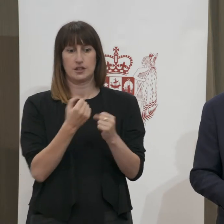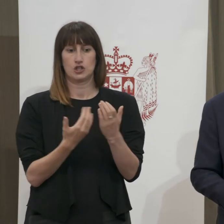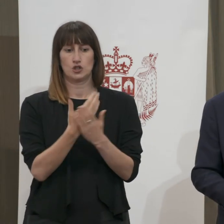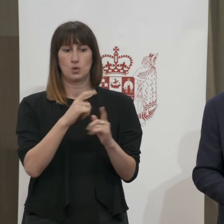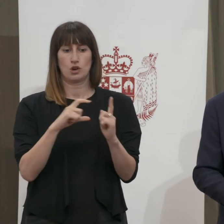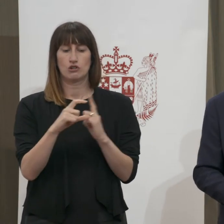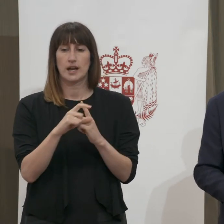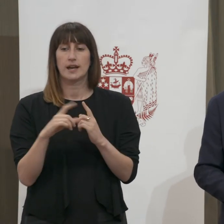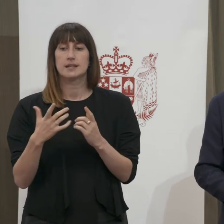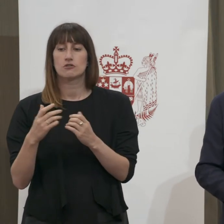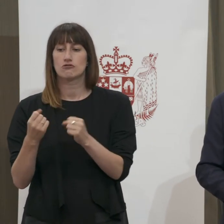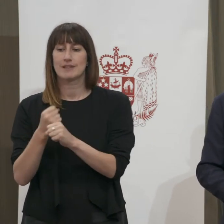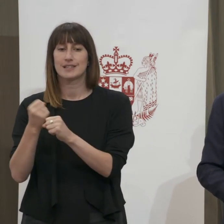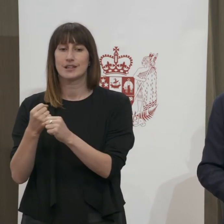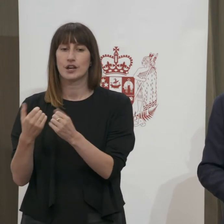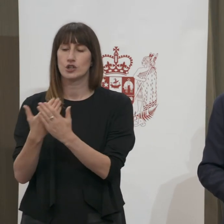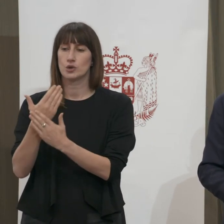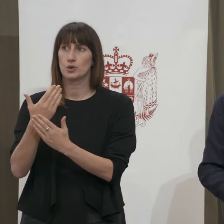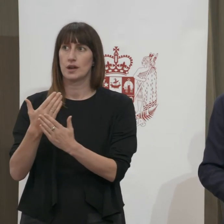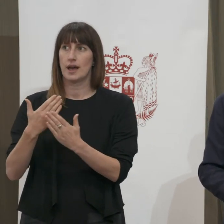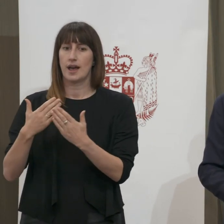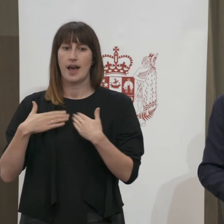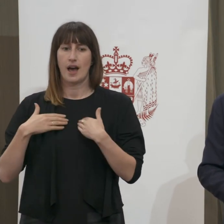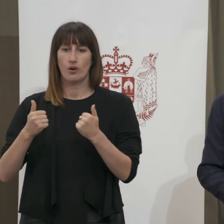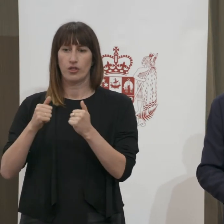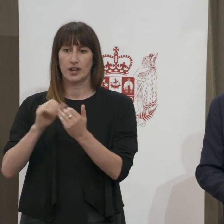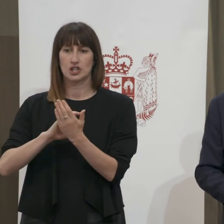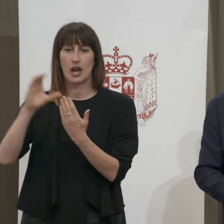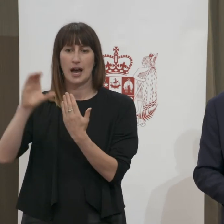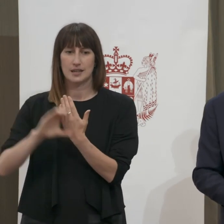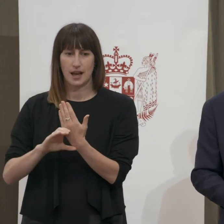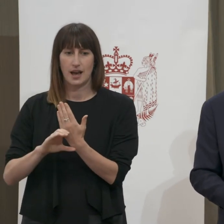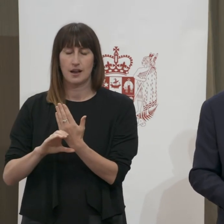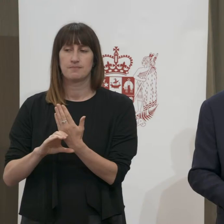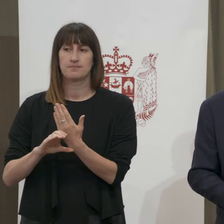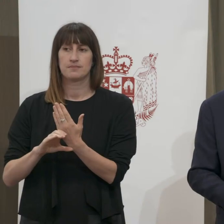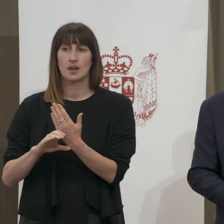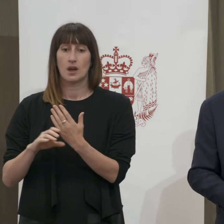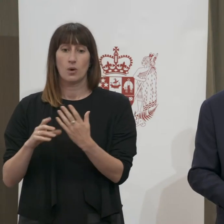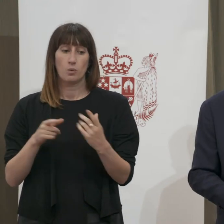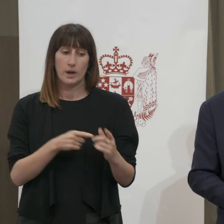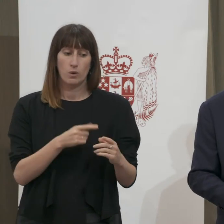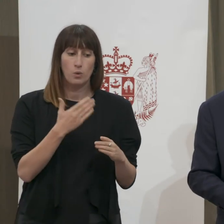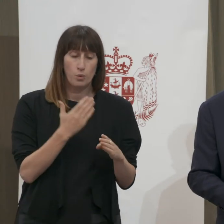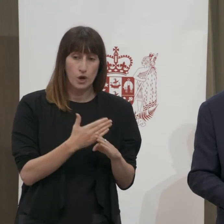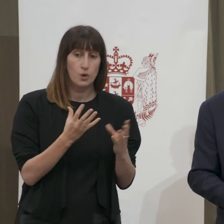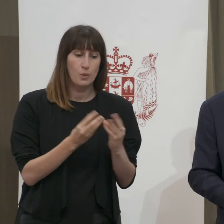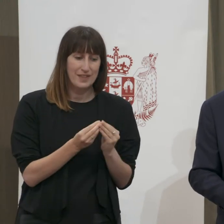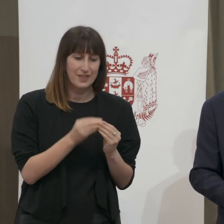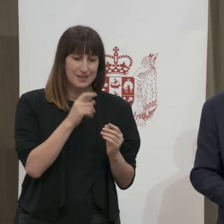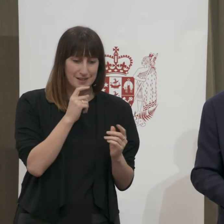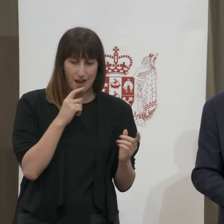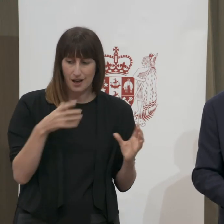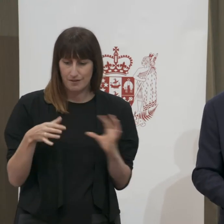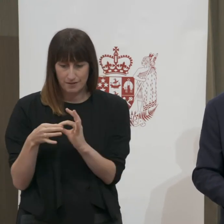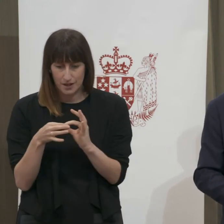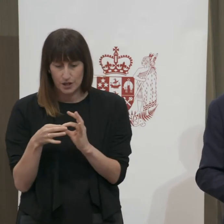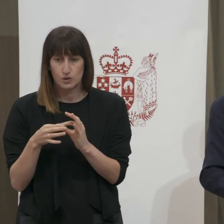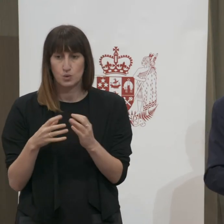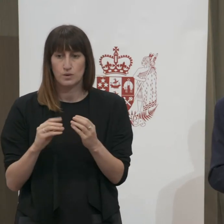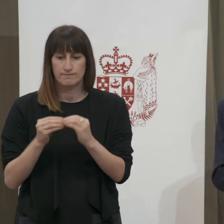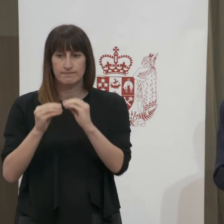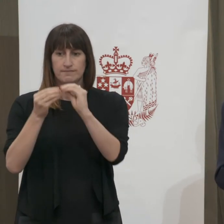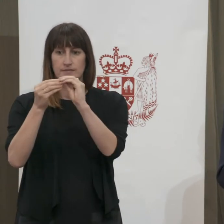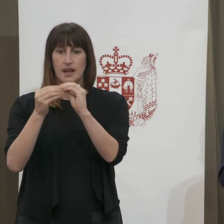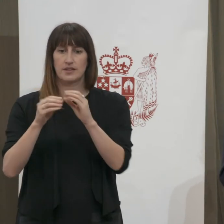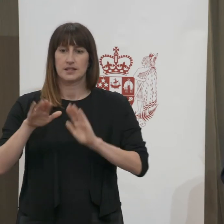Health Charter, designed with health and care workers to set down the values and principles of the national system.